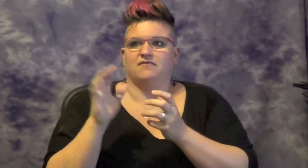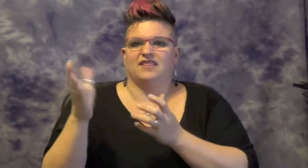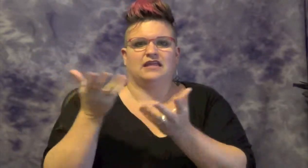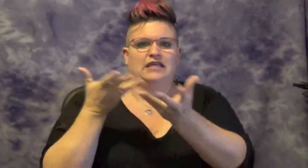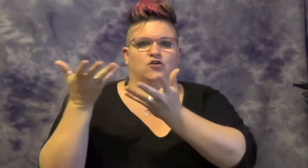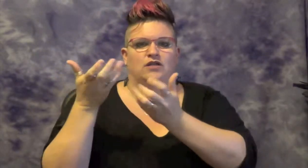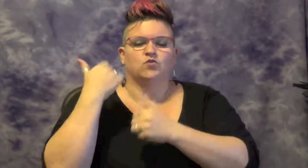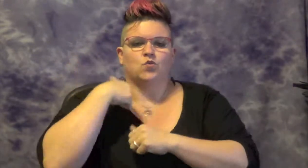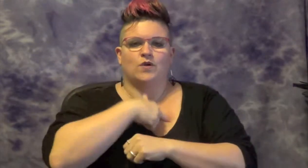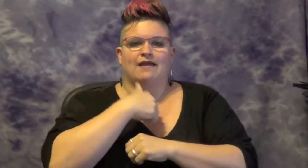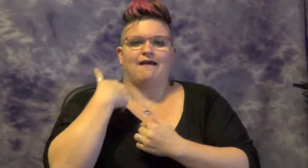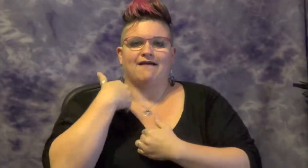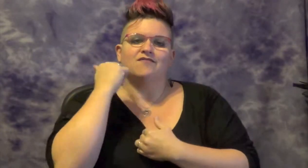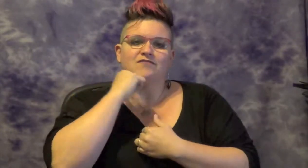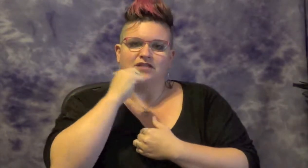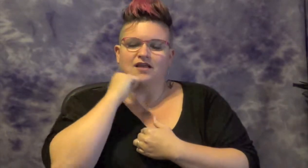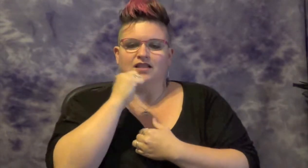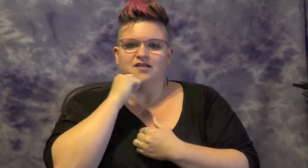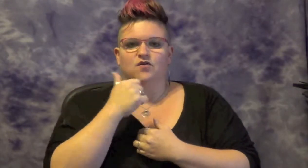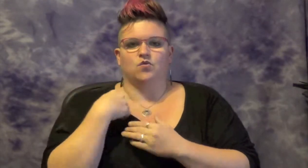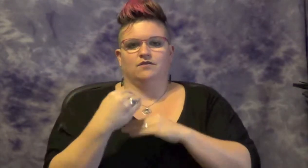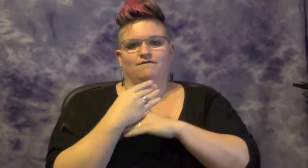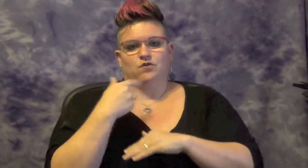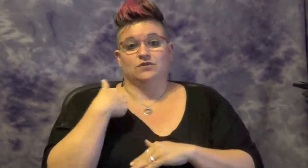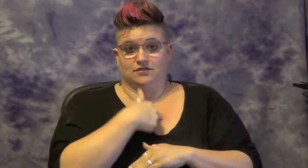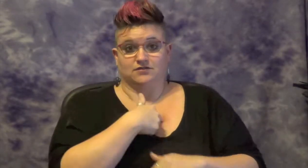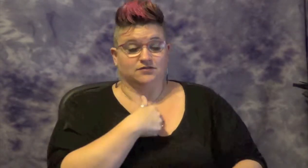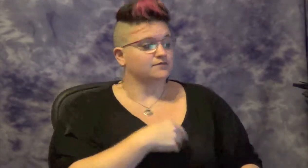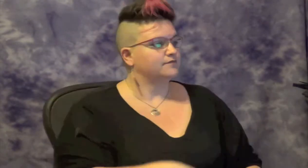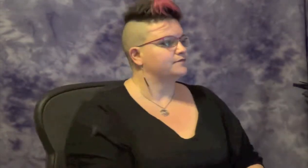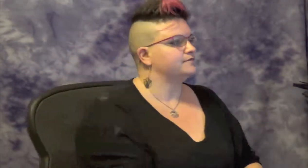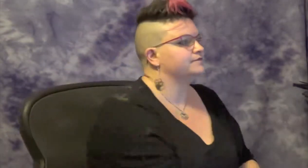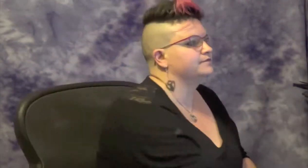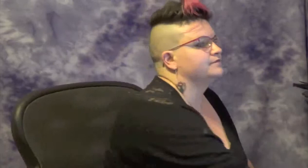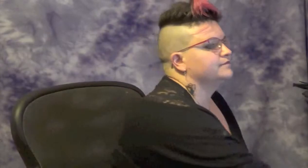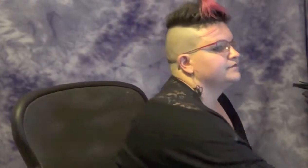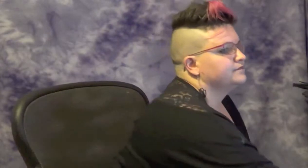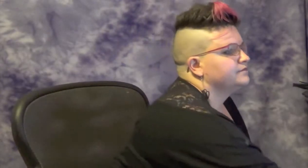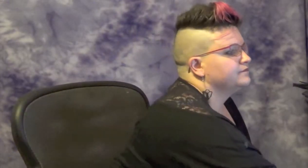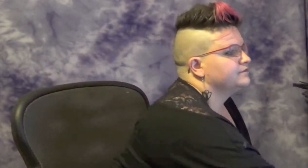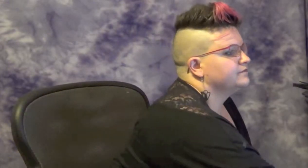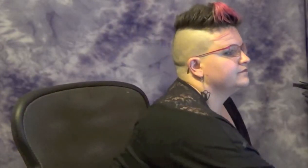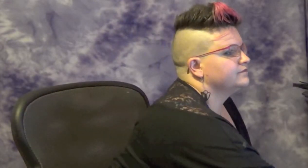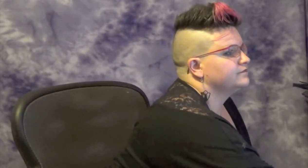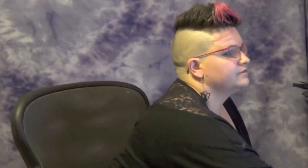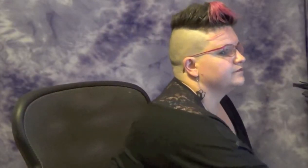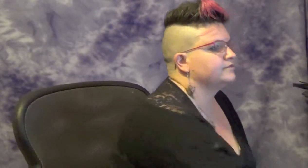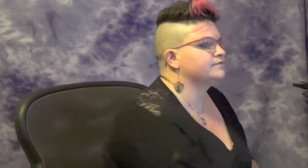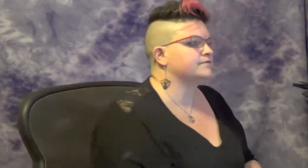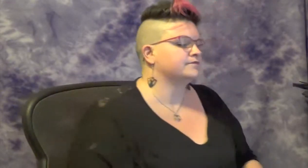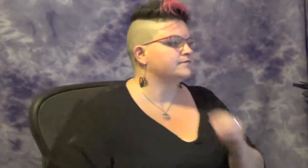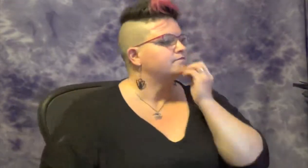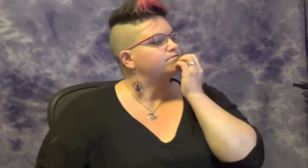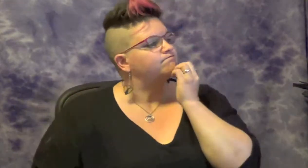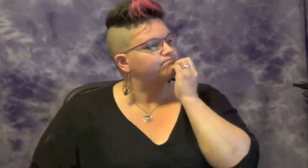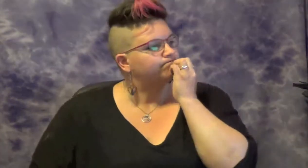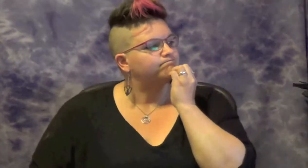be that they just don't have a good match. They might not like their job. So it doesn't fit the interactions that we already